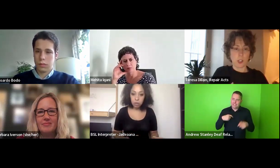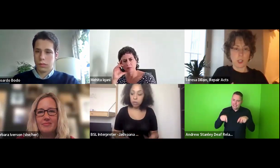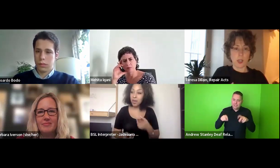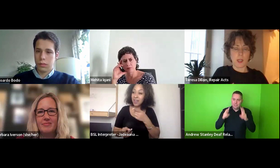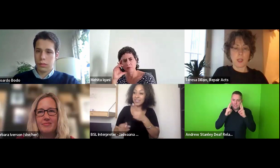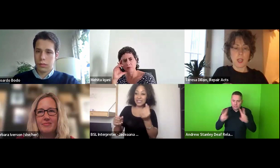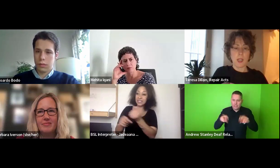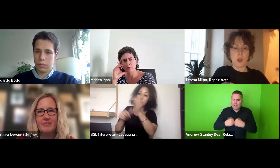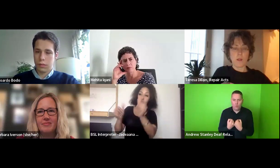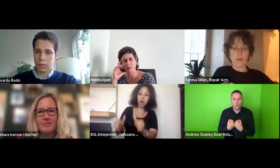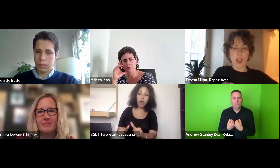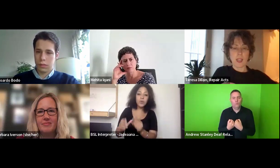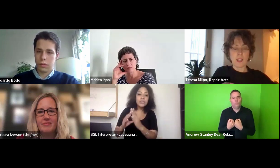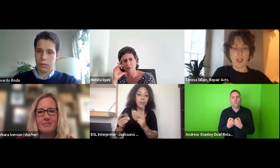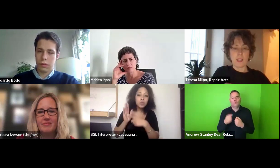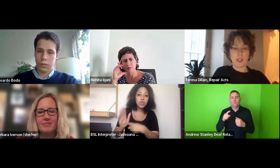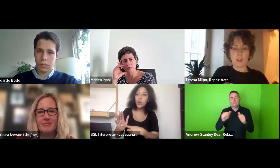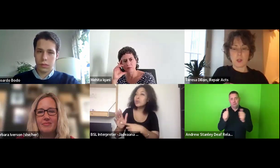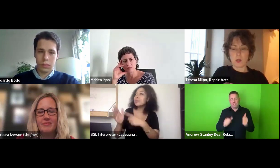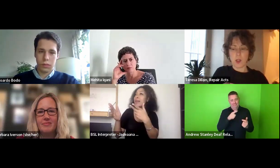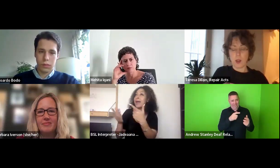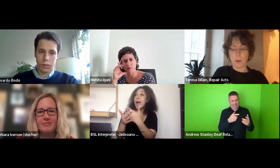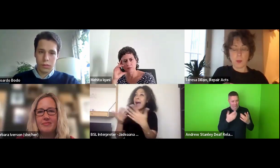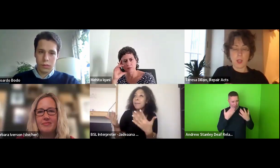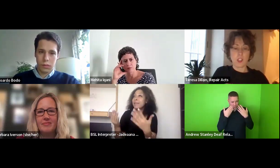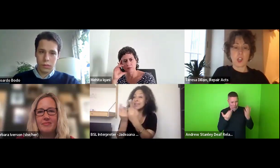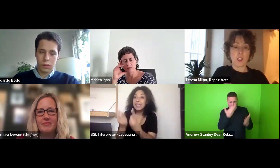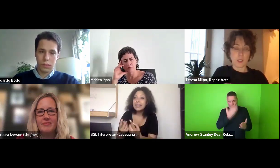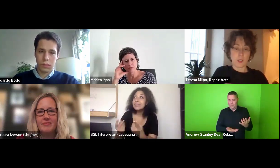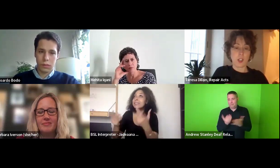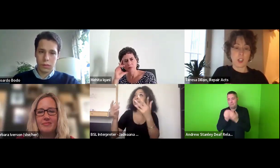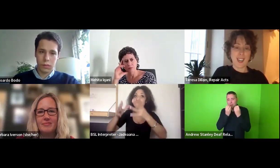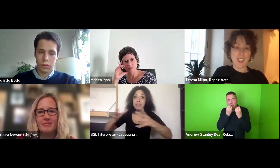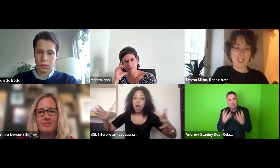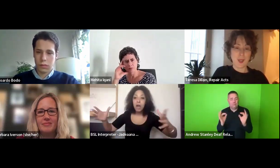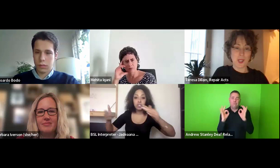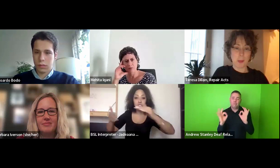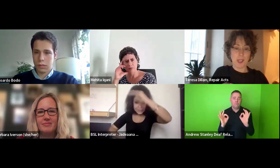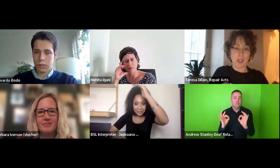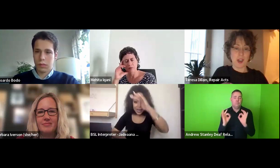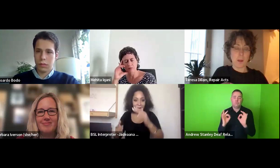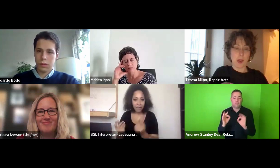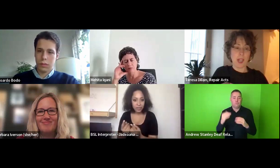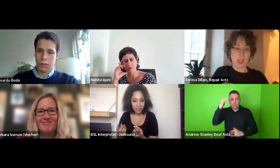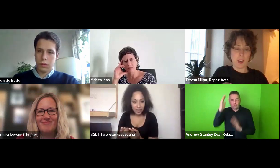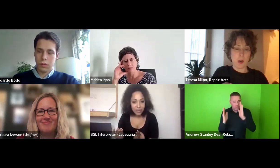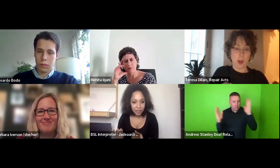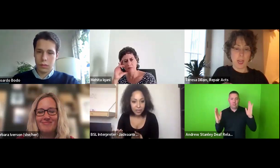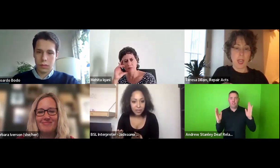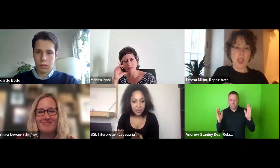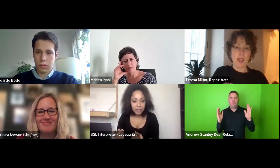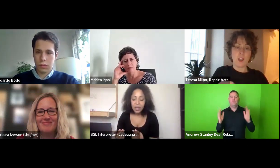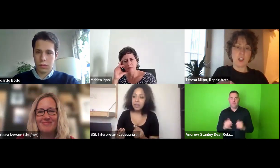and production, and flag then this sort of the circuits of circulation, so to speak, that are at play here